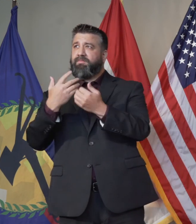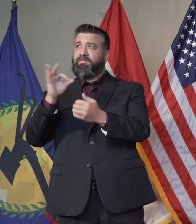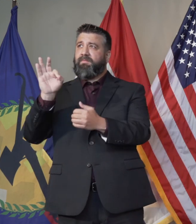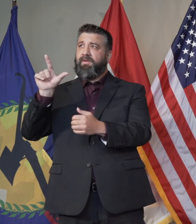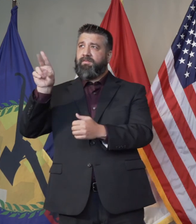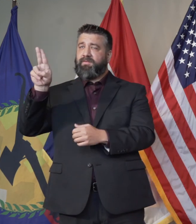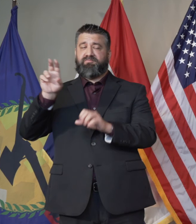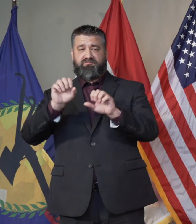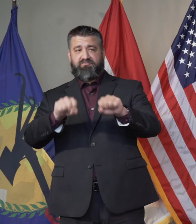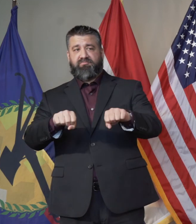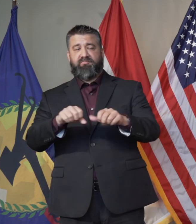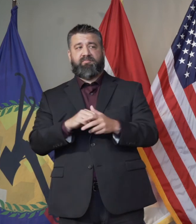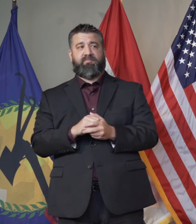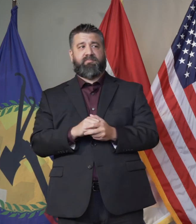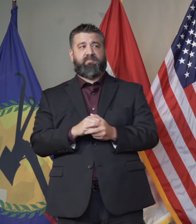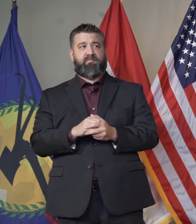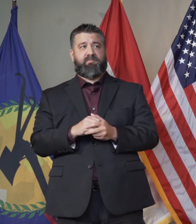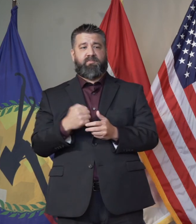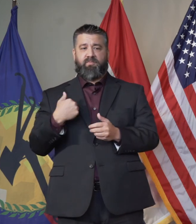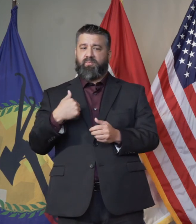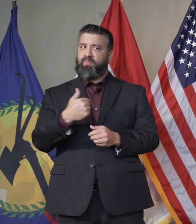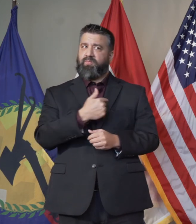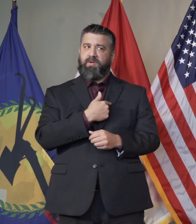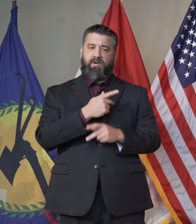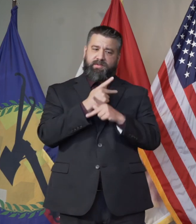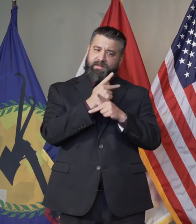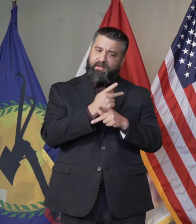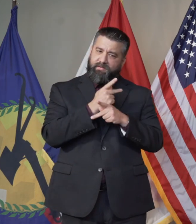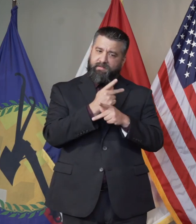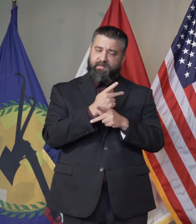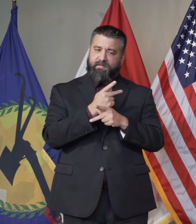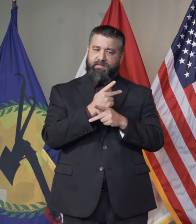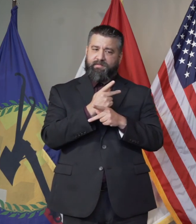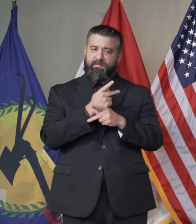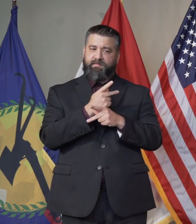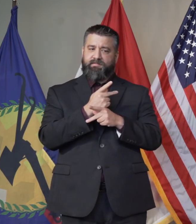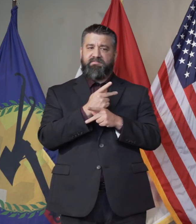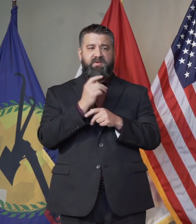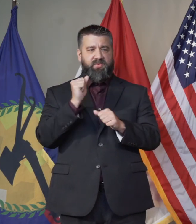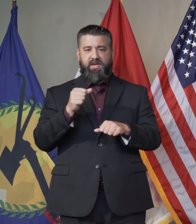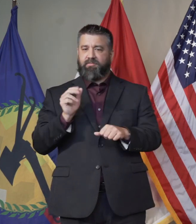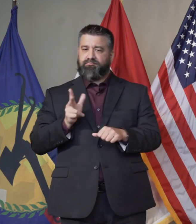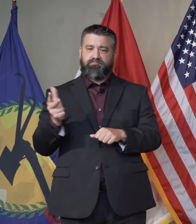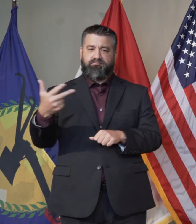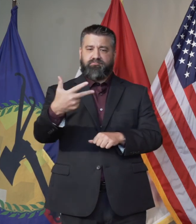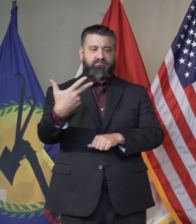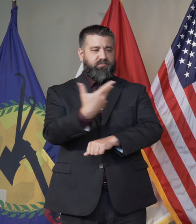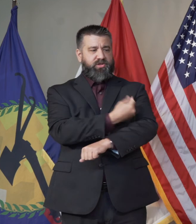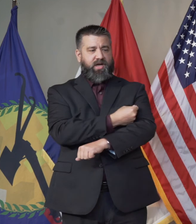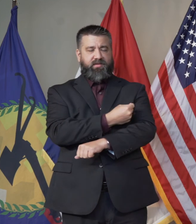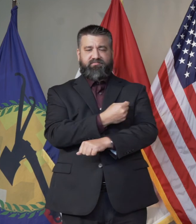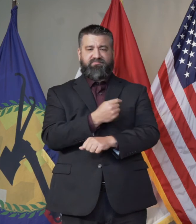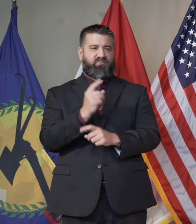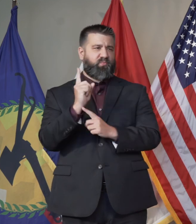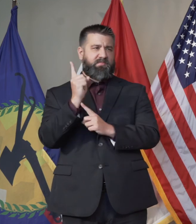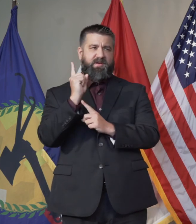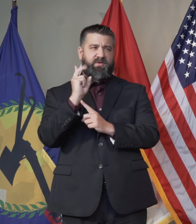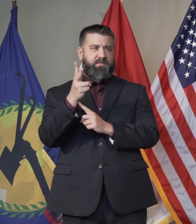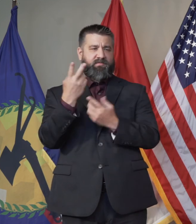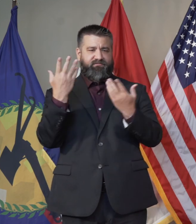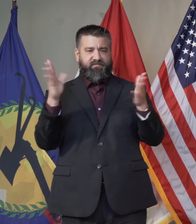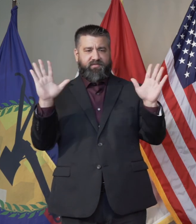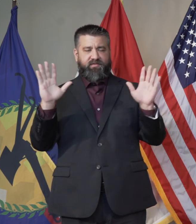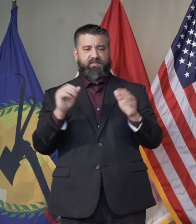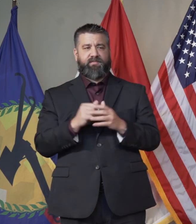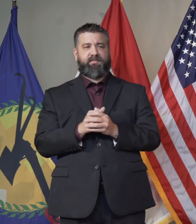precautions, and you can get in and out of a flu shot in a few minutes, and a few minutes of